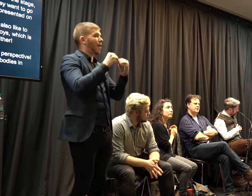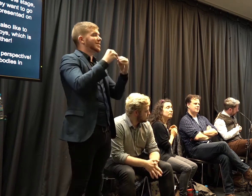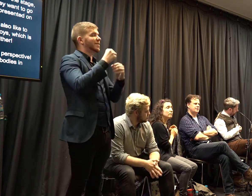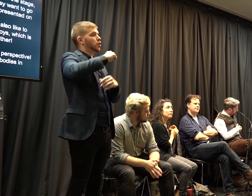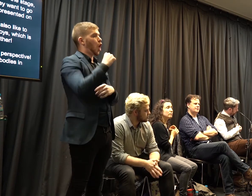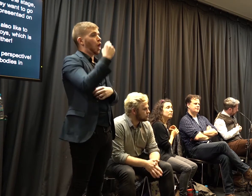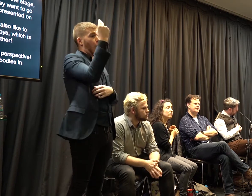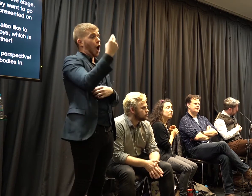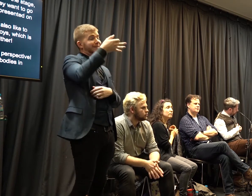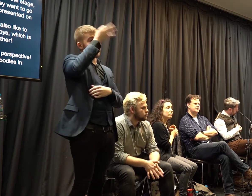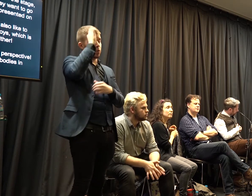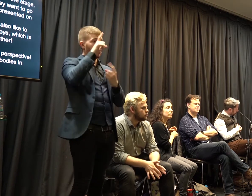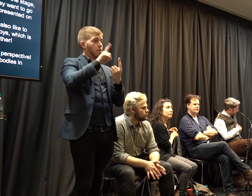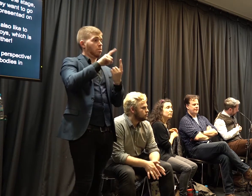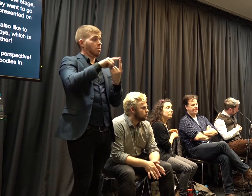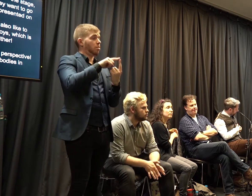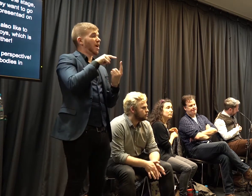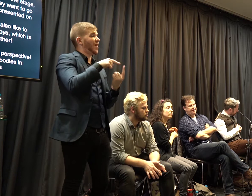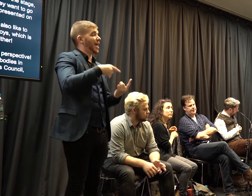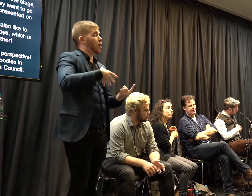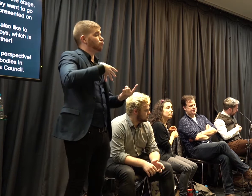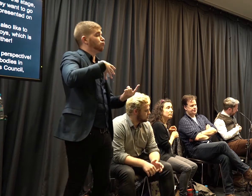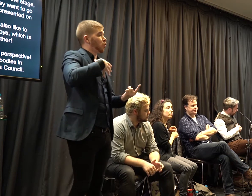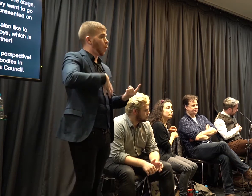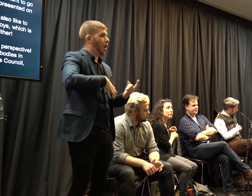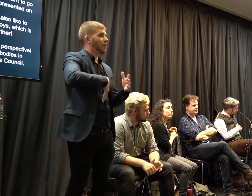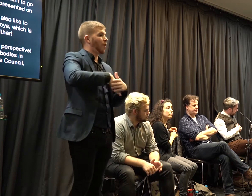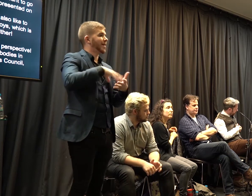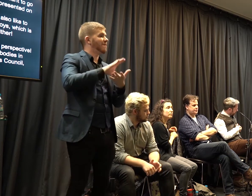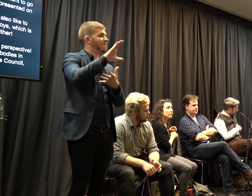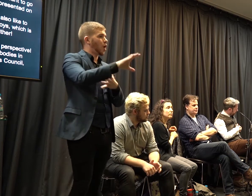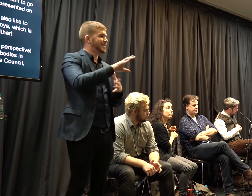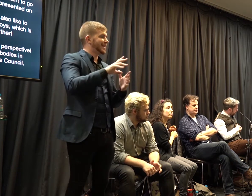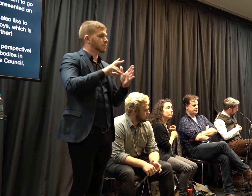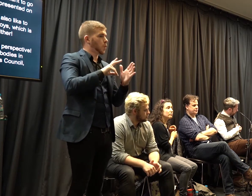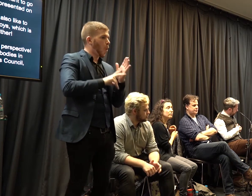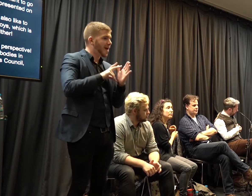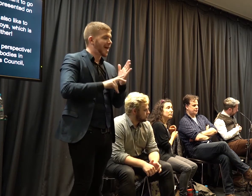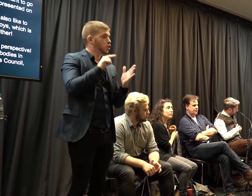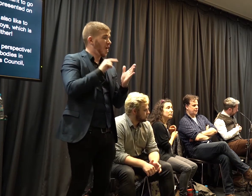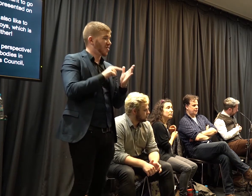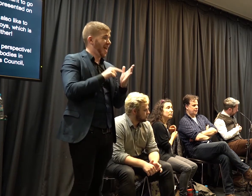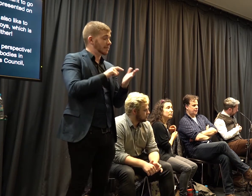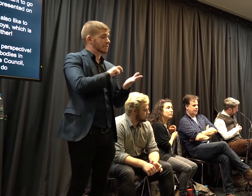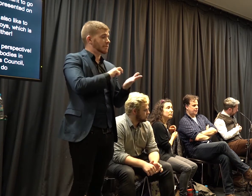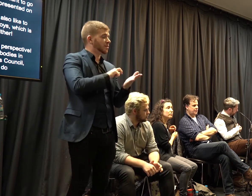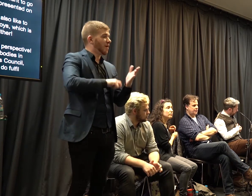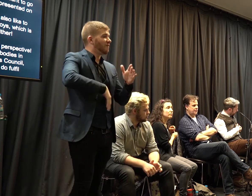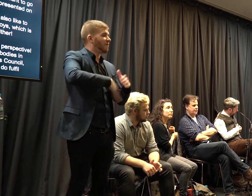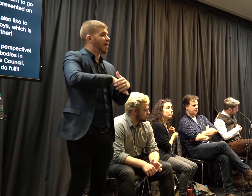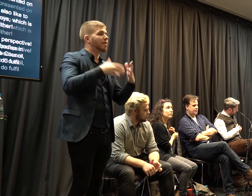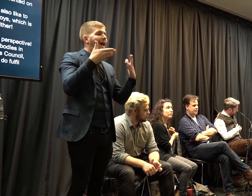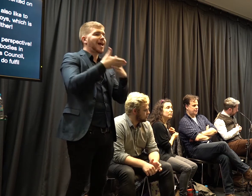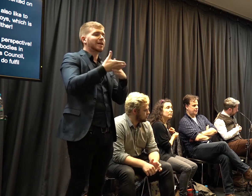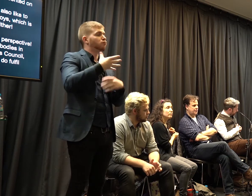Council, requires that regularly funded organisations do fulfil some kinds of